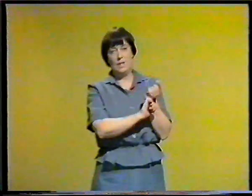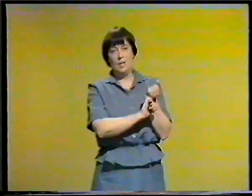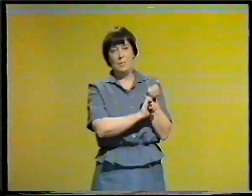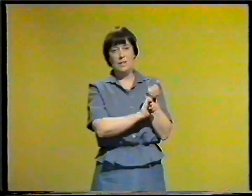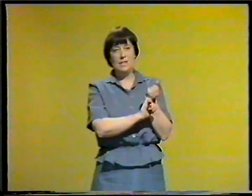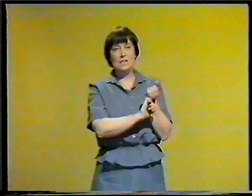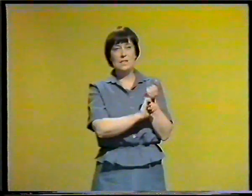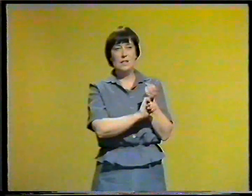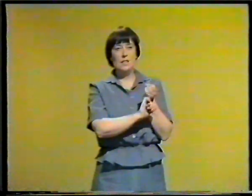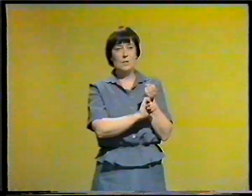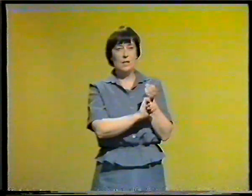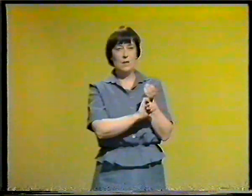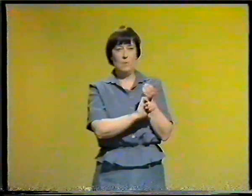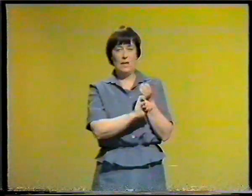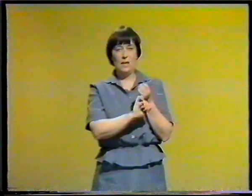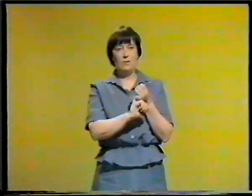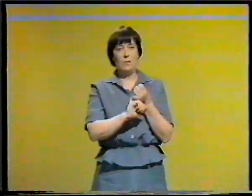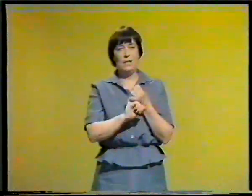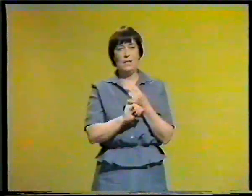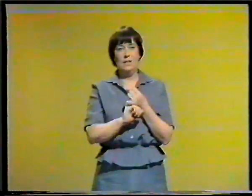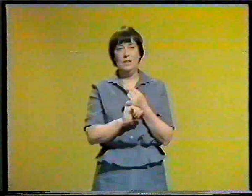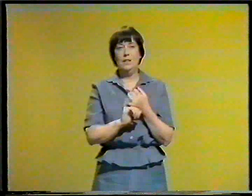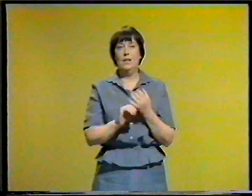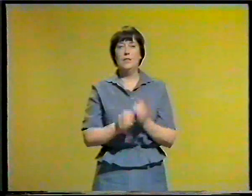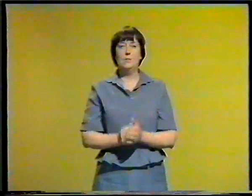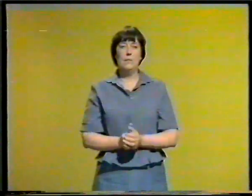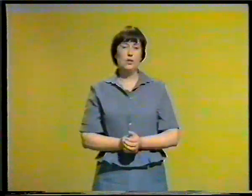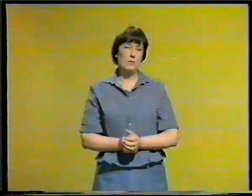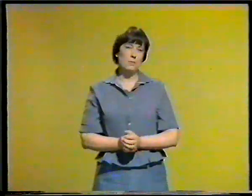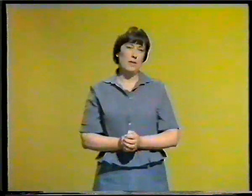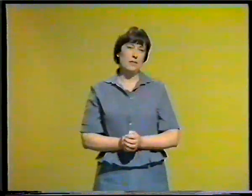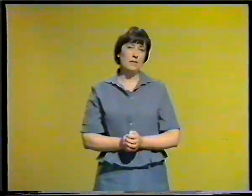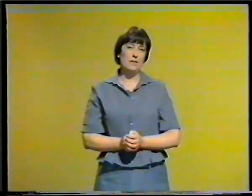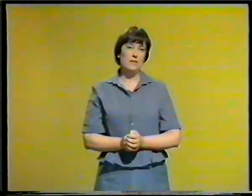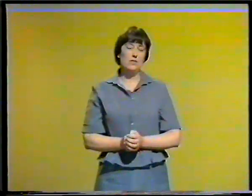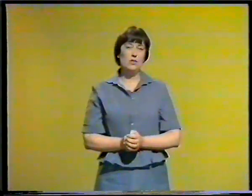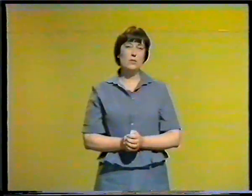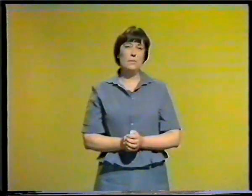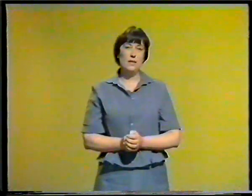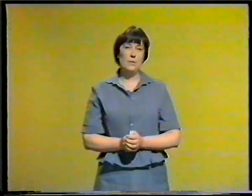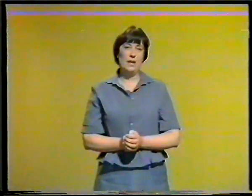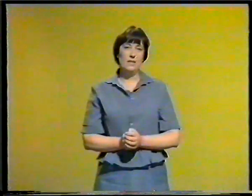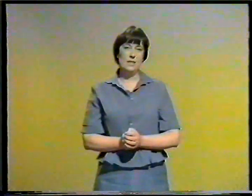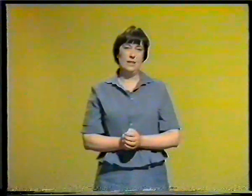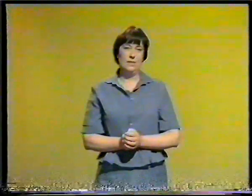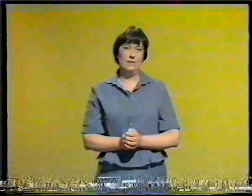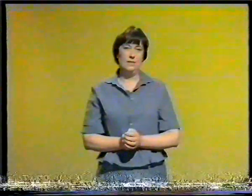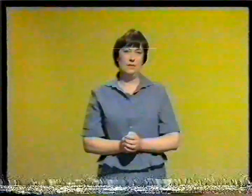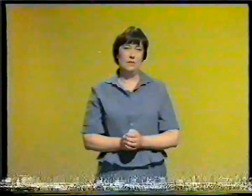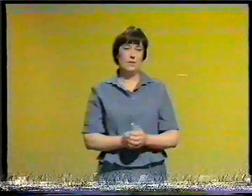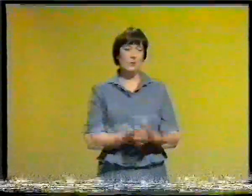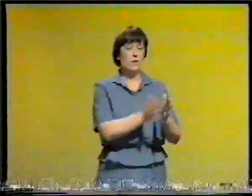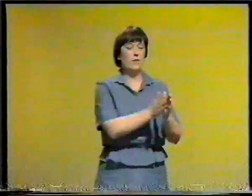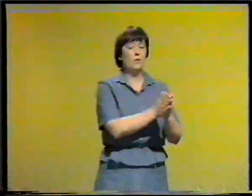But this is quite complicated for many, and it's much, much better to just multiply the sign so that you'd have